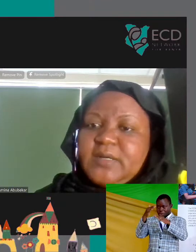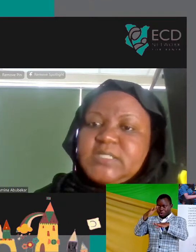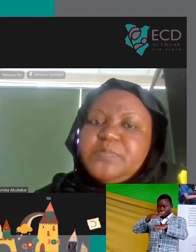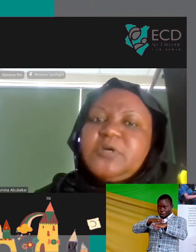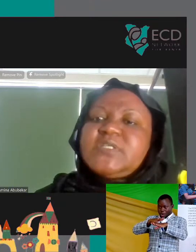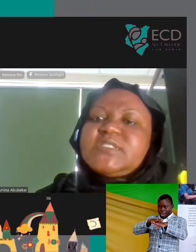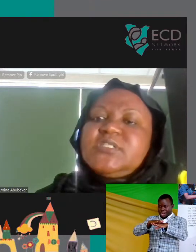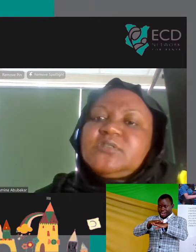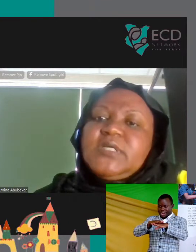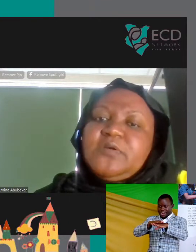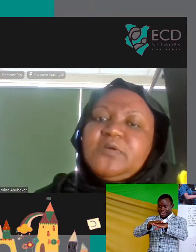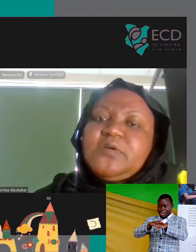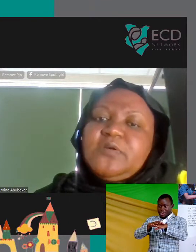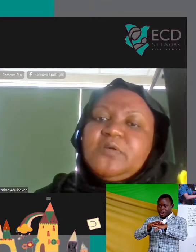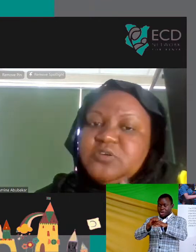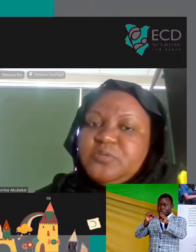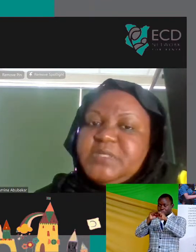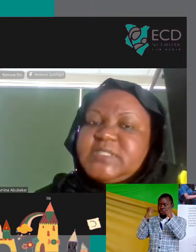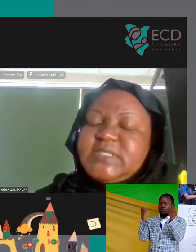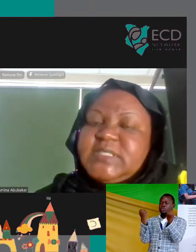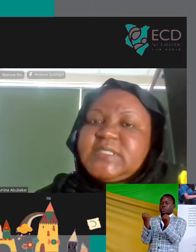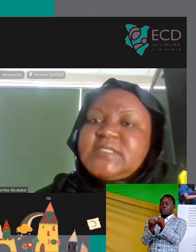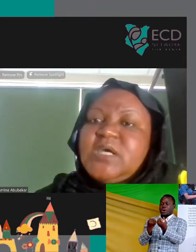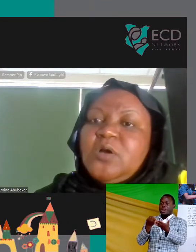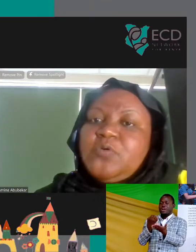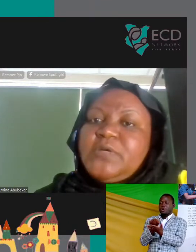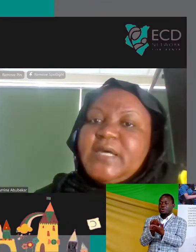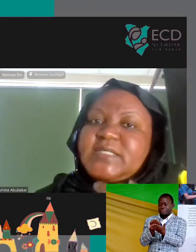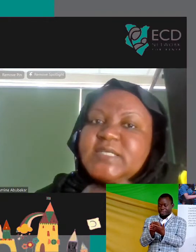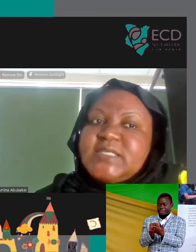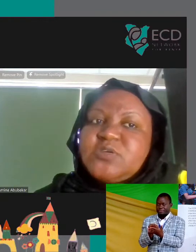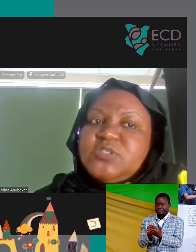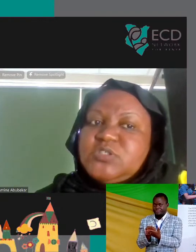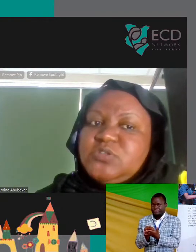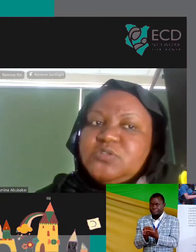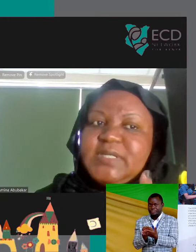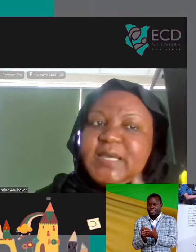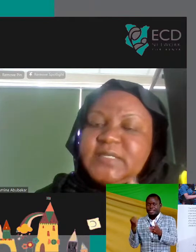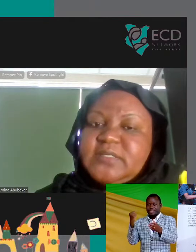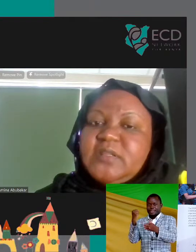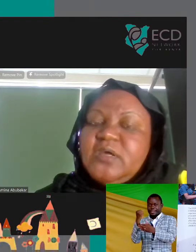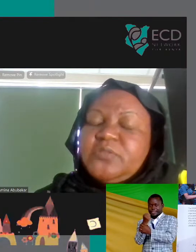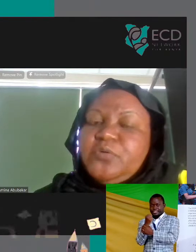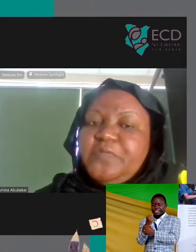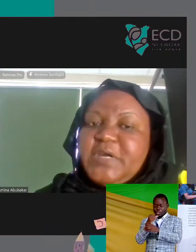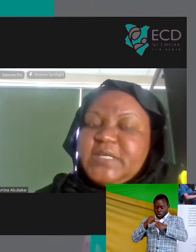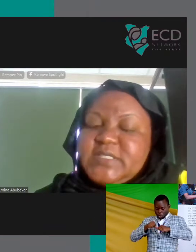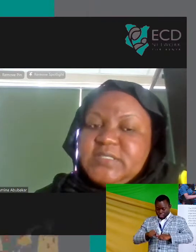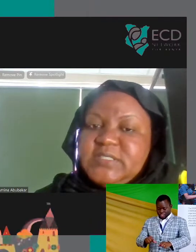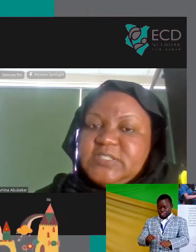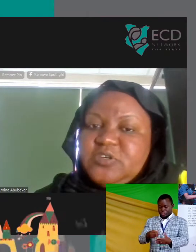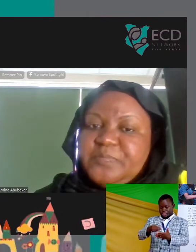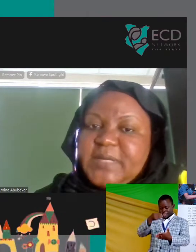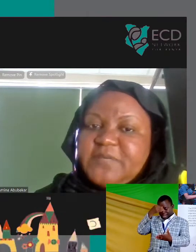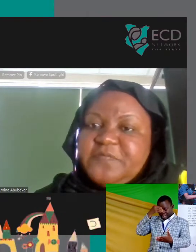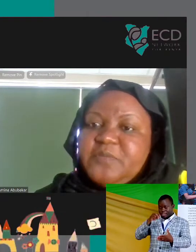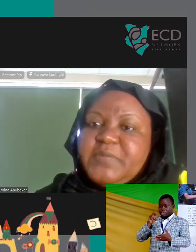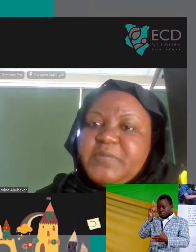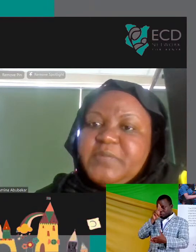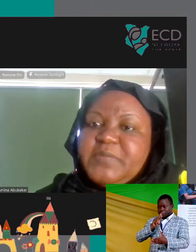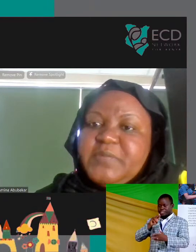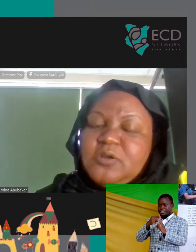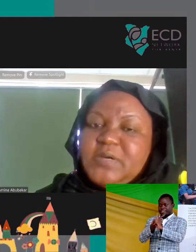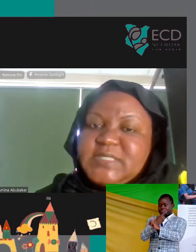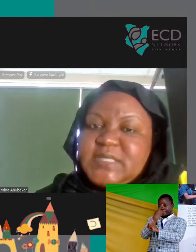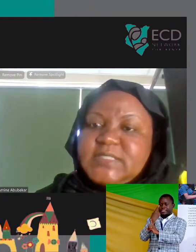will increase, because children of higher socioeconomic status could access continued learning through various digital platforms,